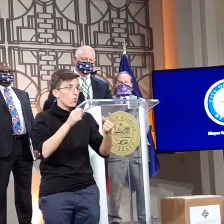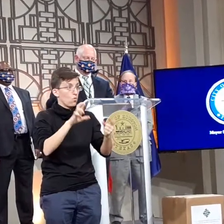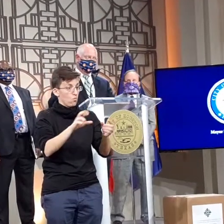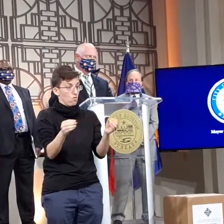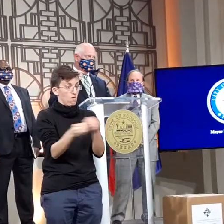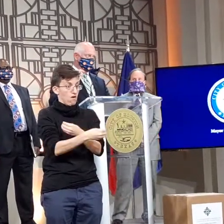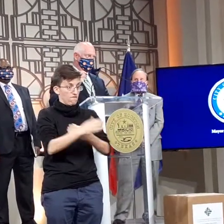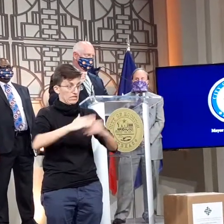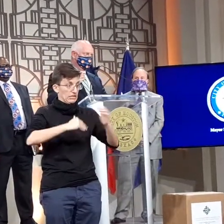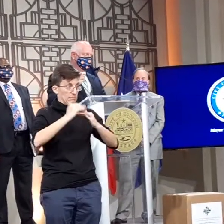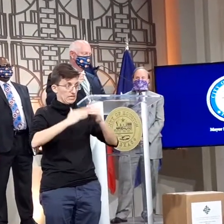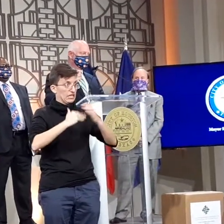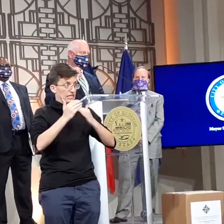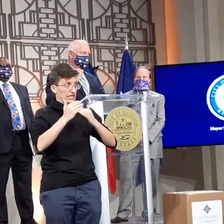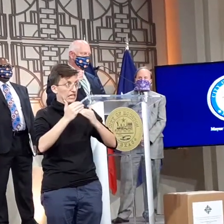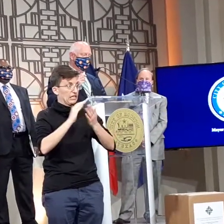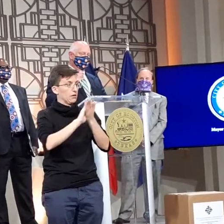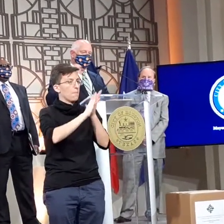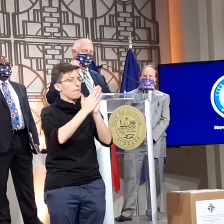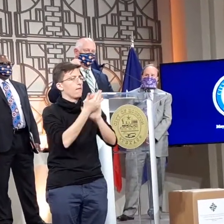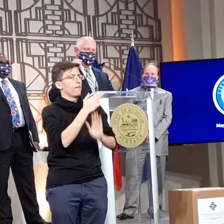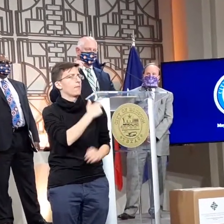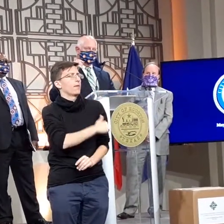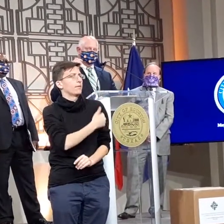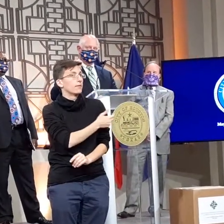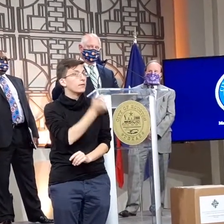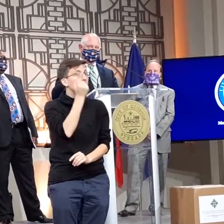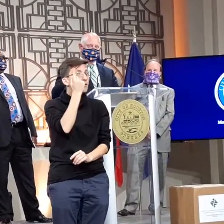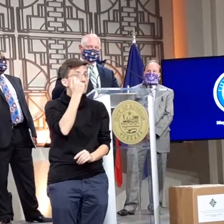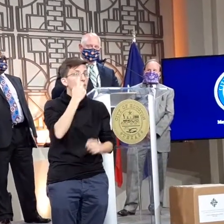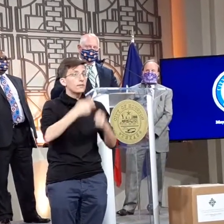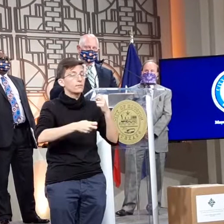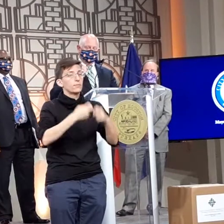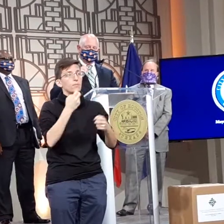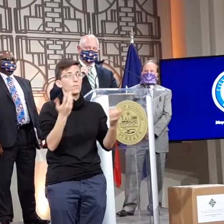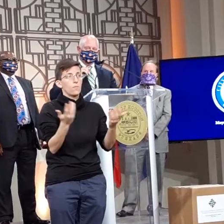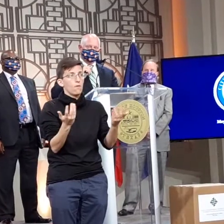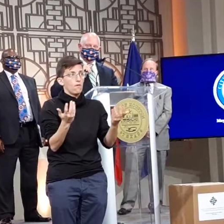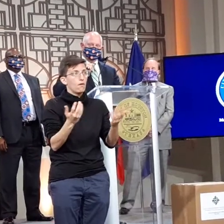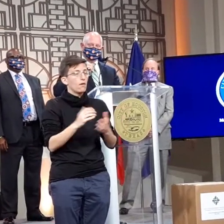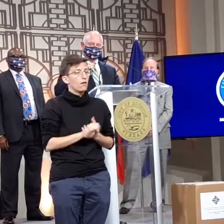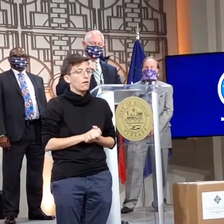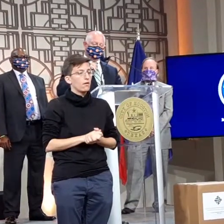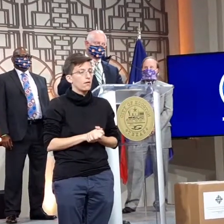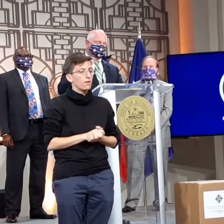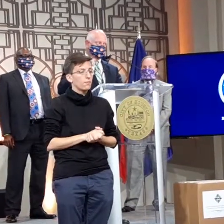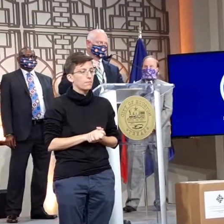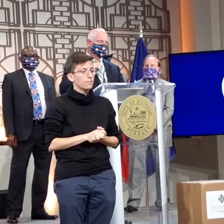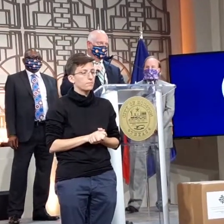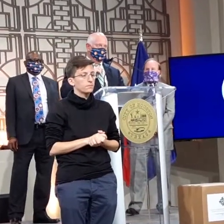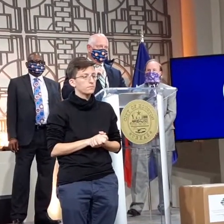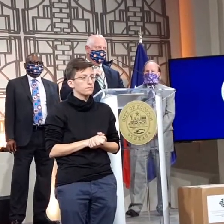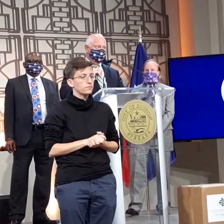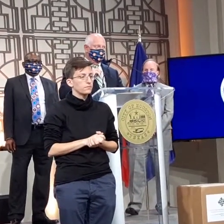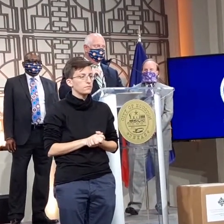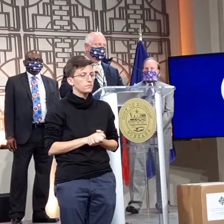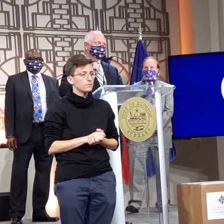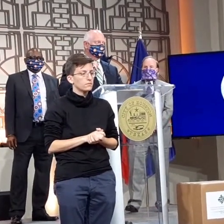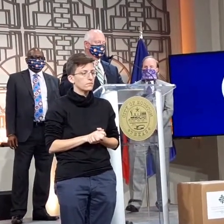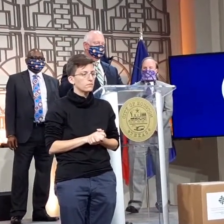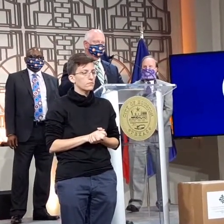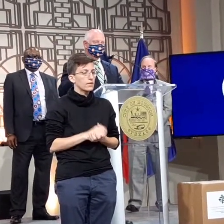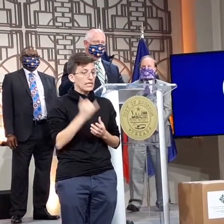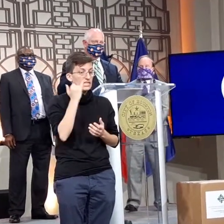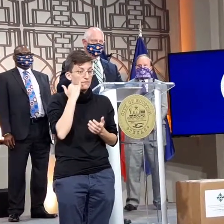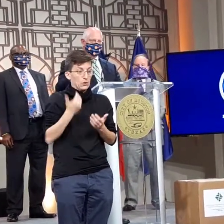hospital. The problem with that is that even as you do that, unless you get a shipment, wrong term, but you get a whole bunch of